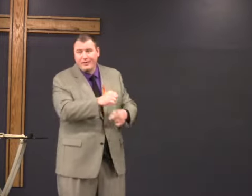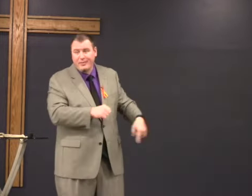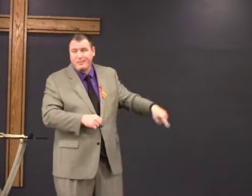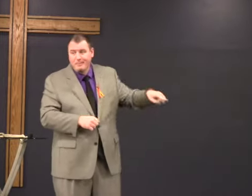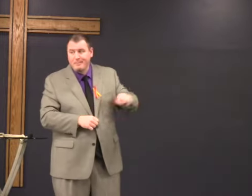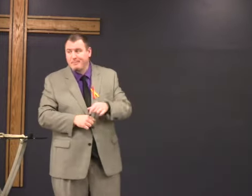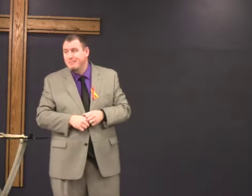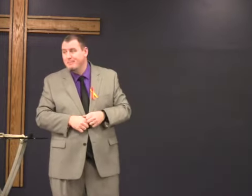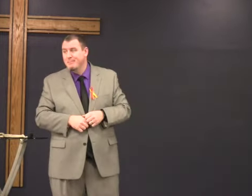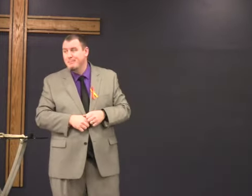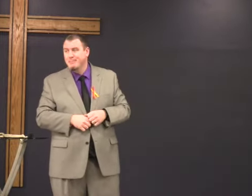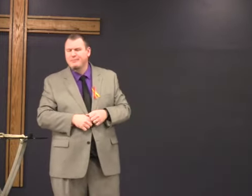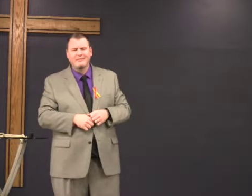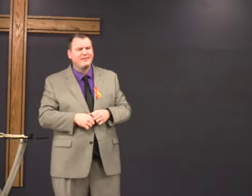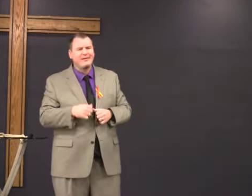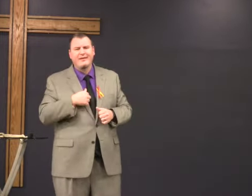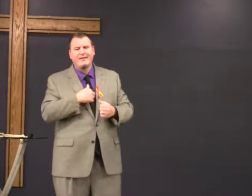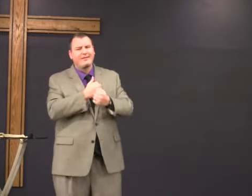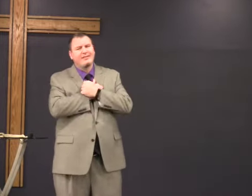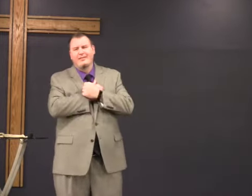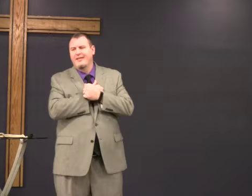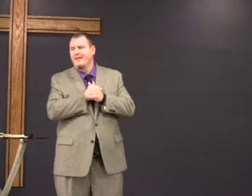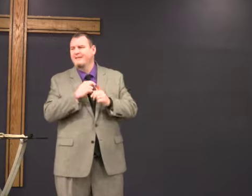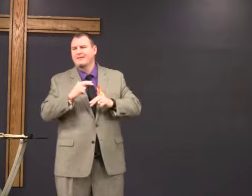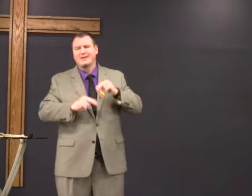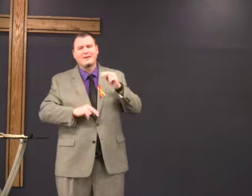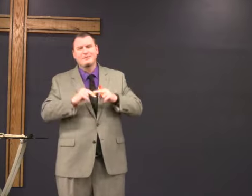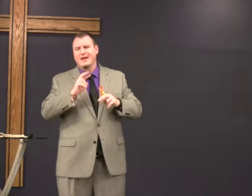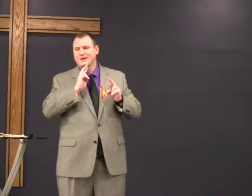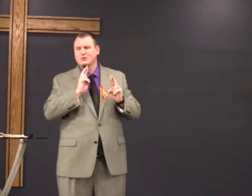You have power to overcome them.